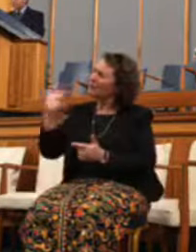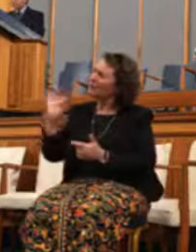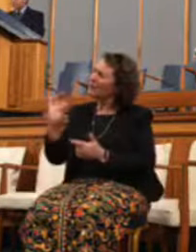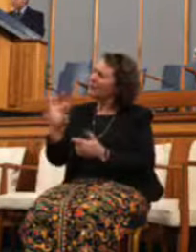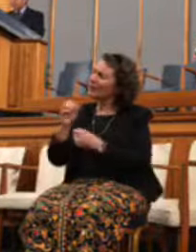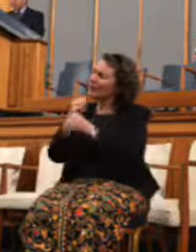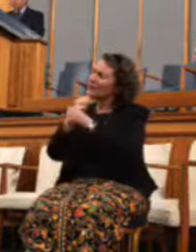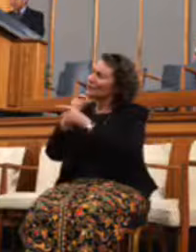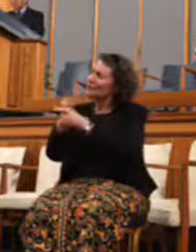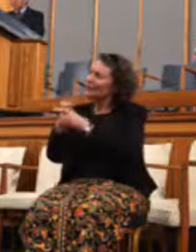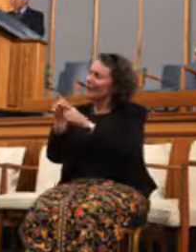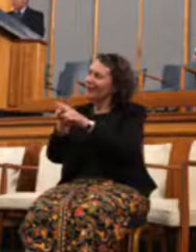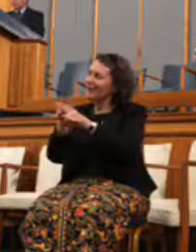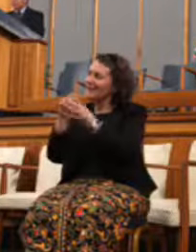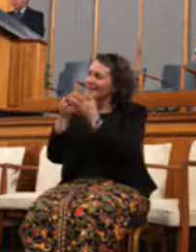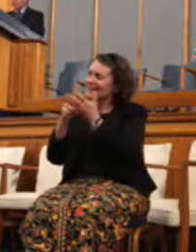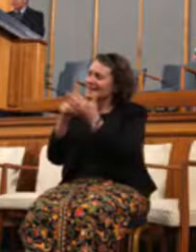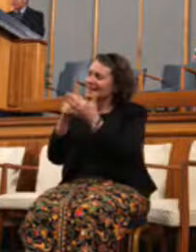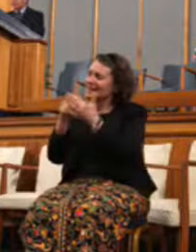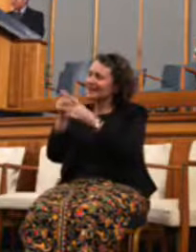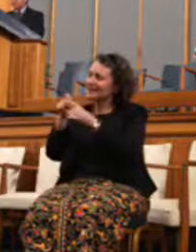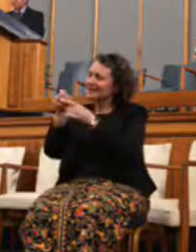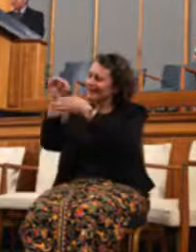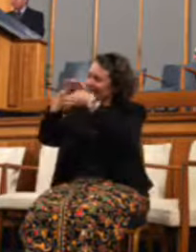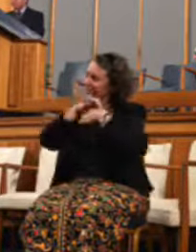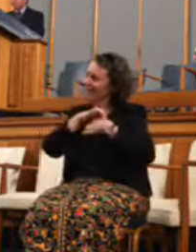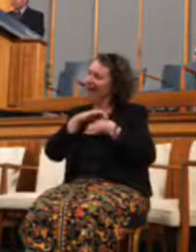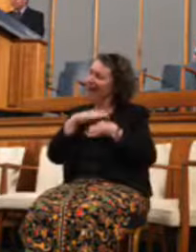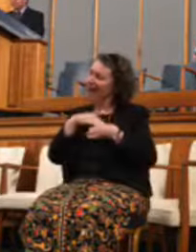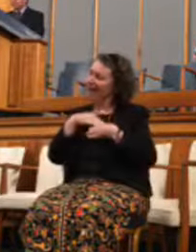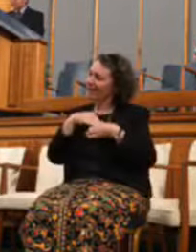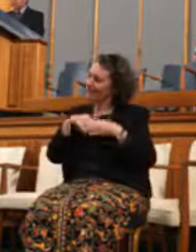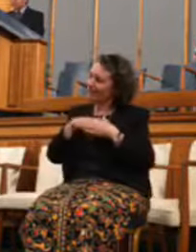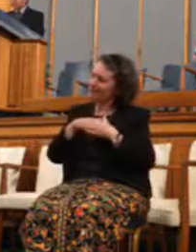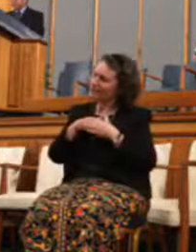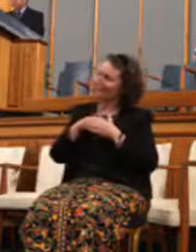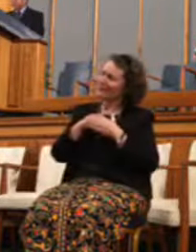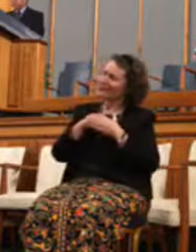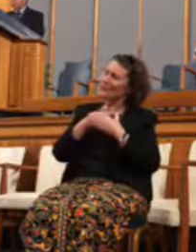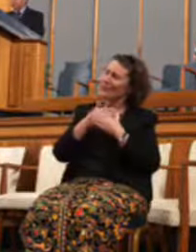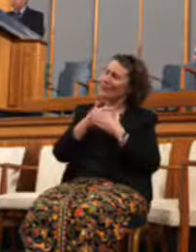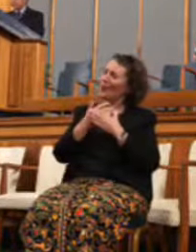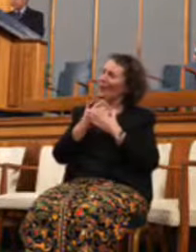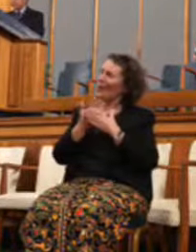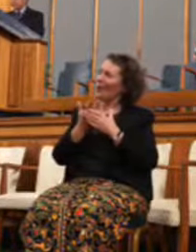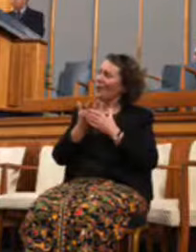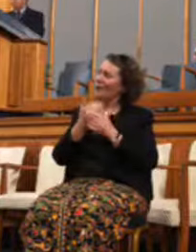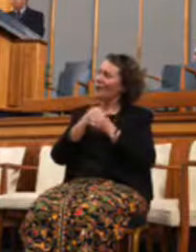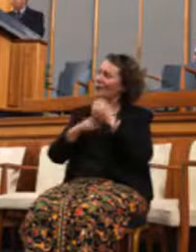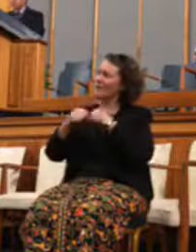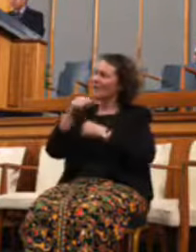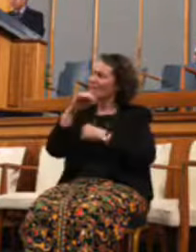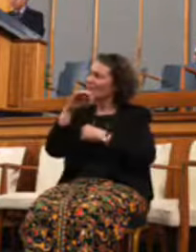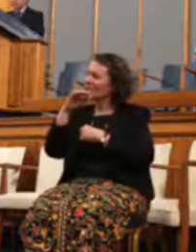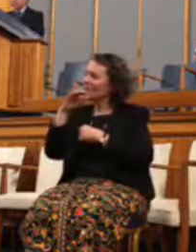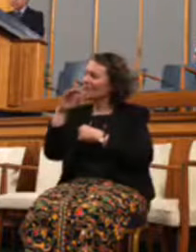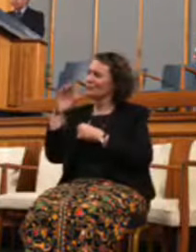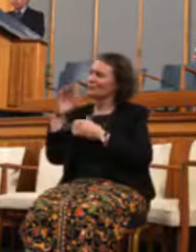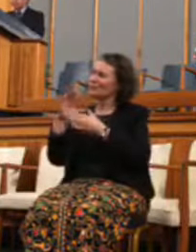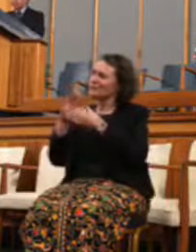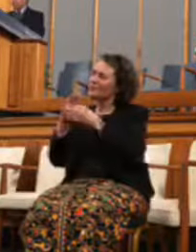to regeneration. Oh Lord, we pray that there will be that work of the Spirit in each one of us. Bless us, Lord,